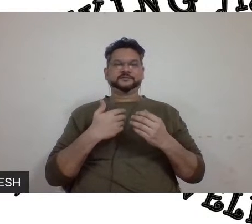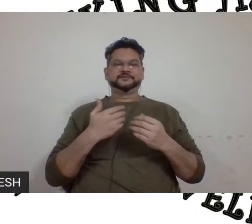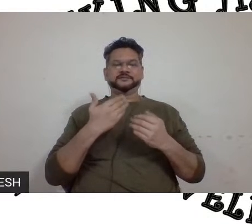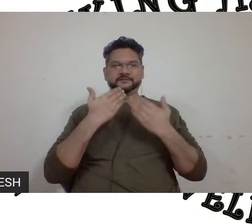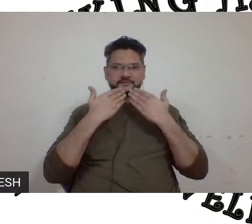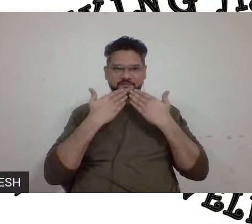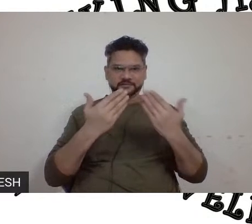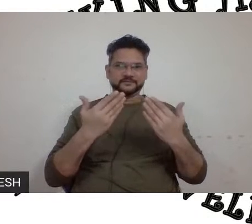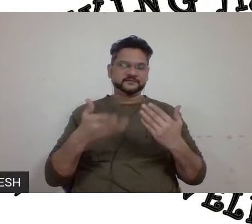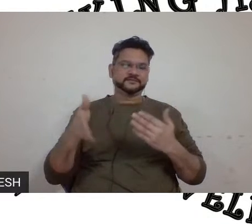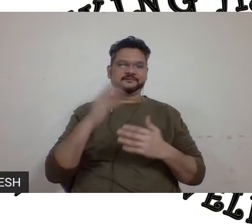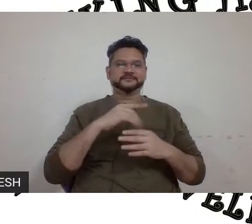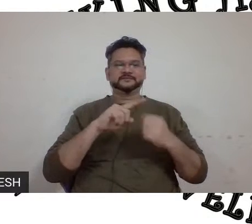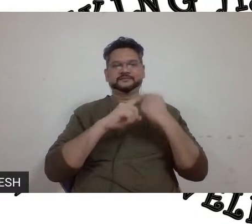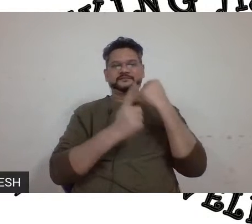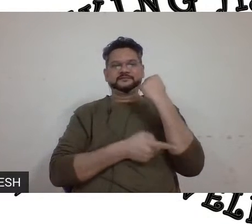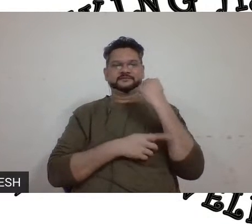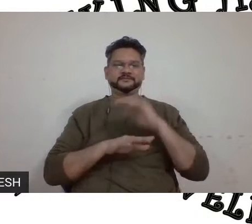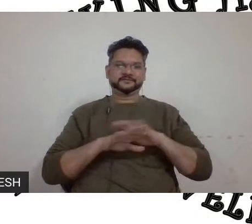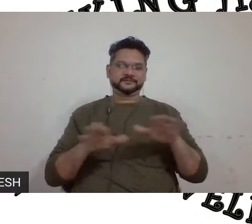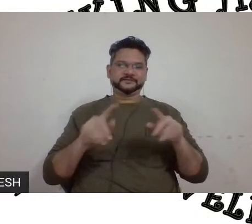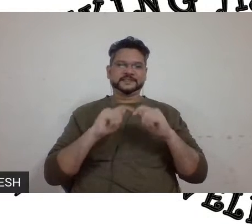and the best wishes to the entire team.